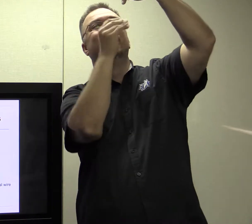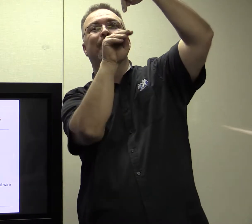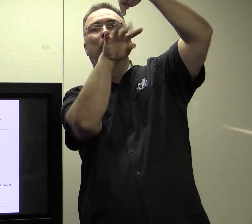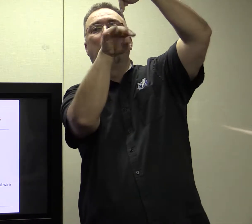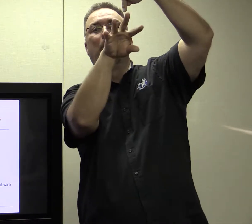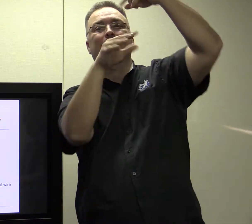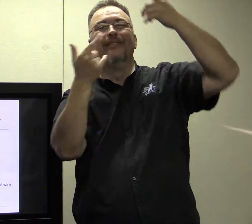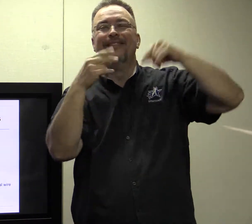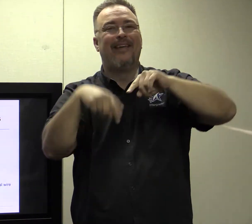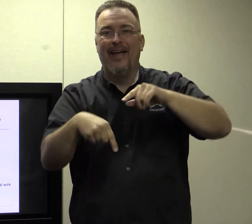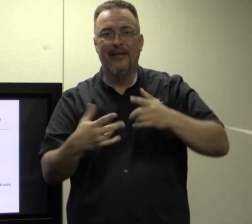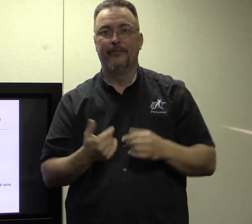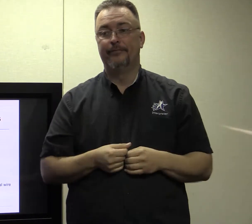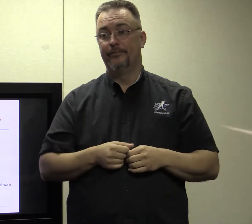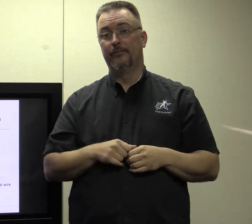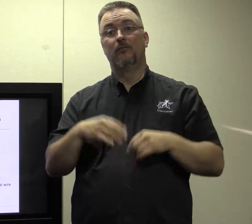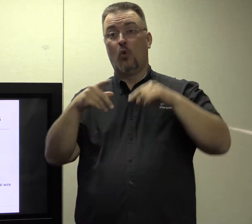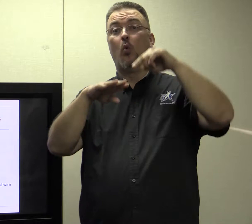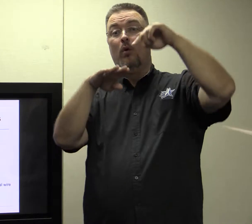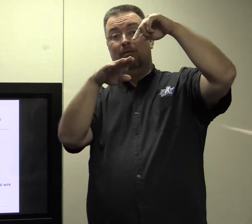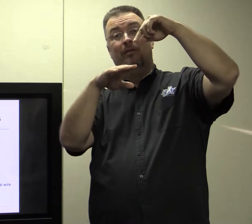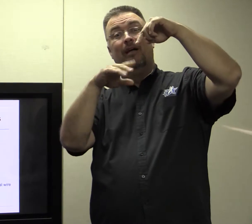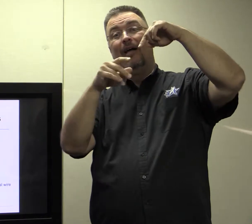have questions or concerns regarding that,